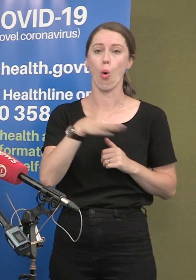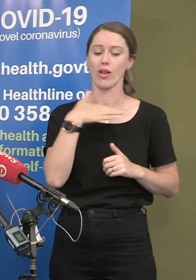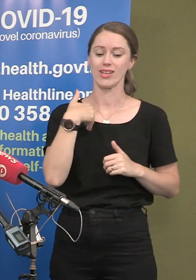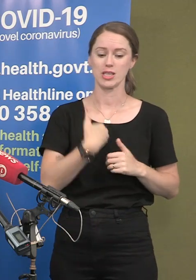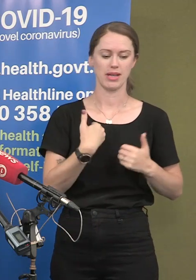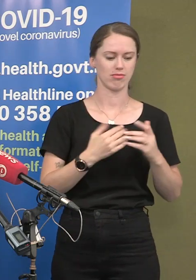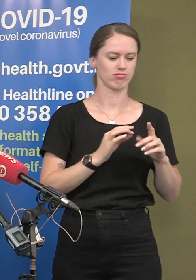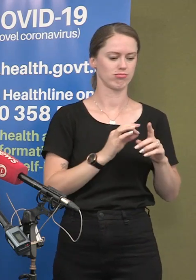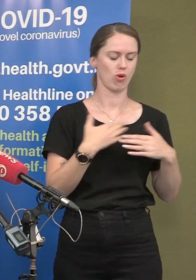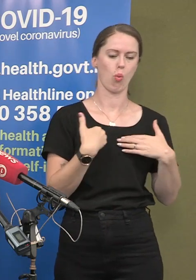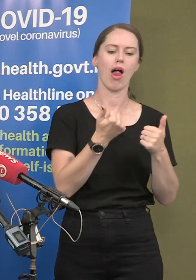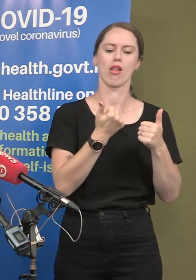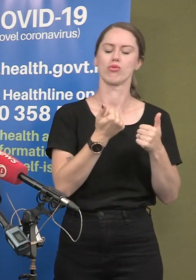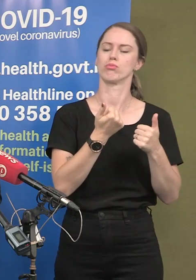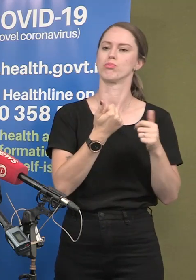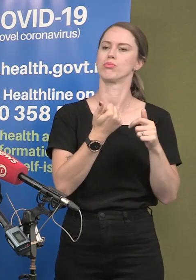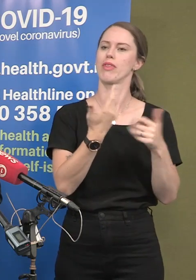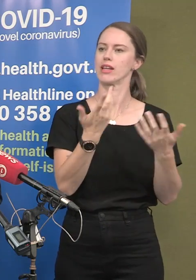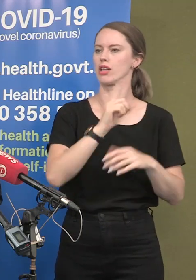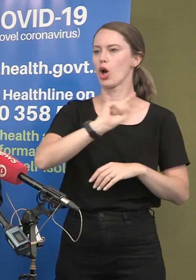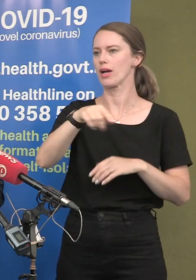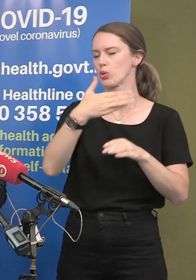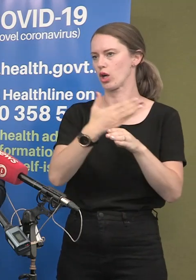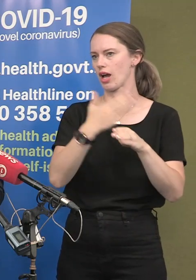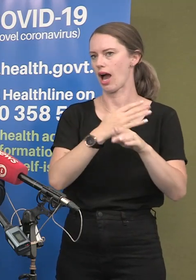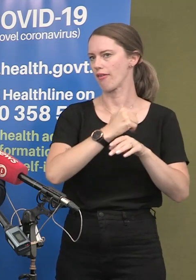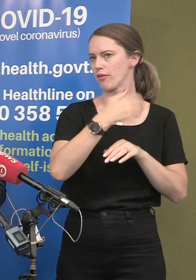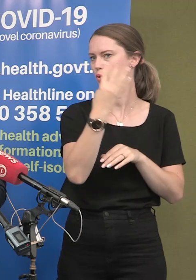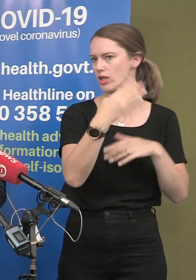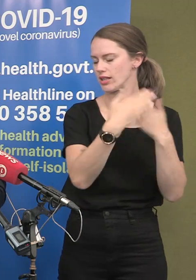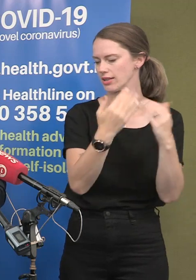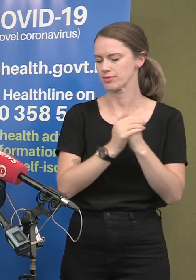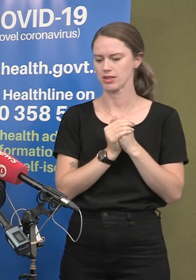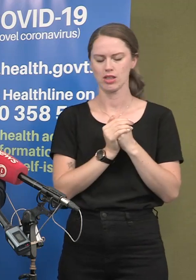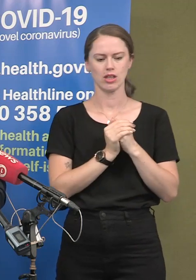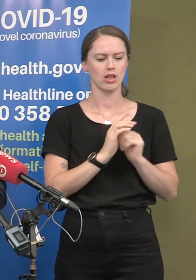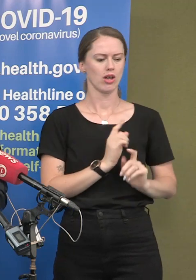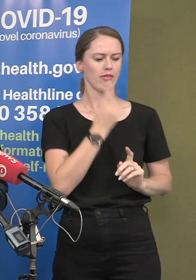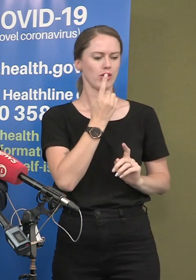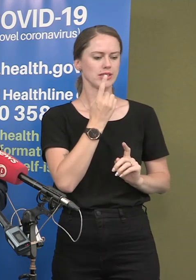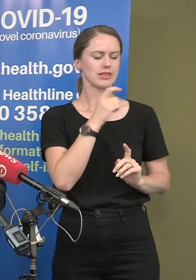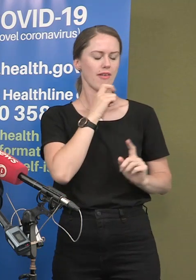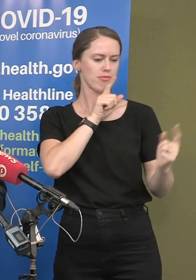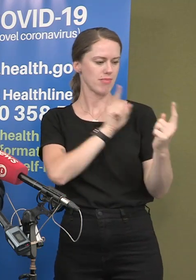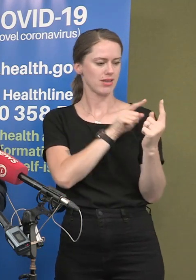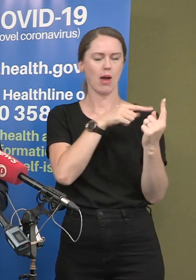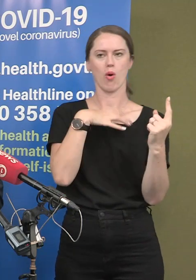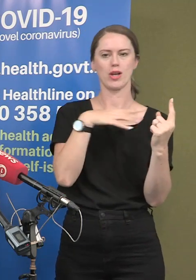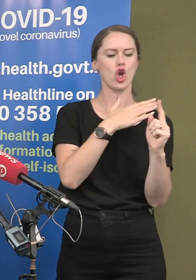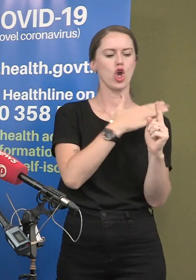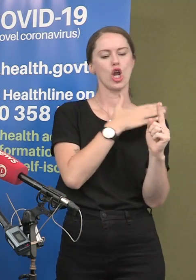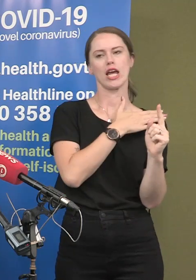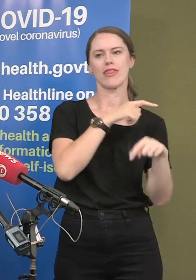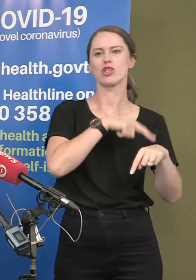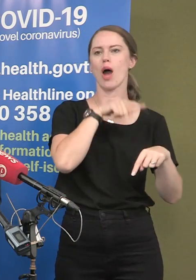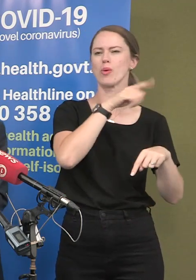well before they return to work. The first staff members were exposed early in the period of her